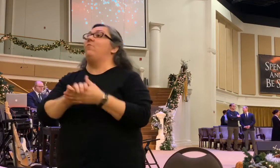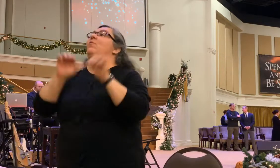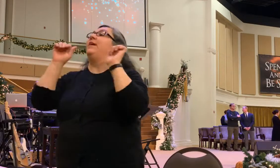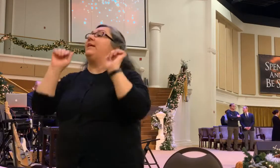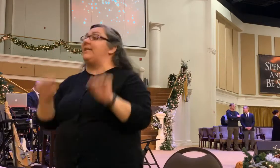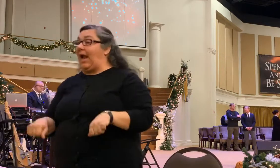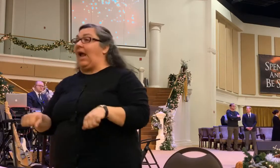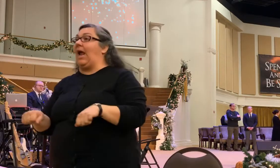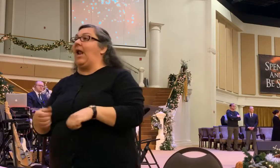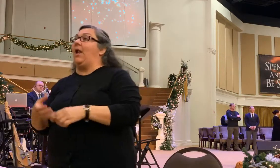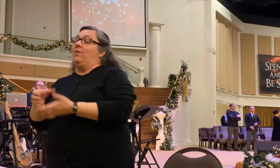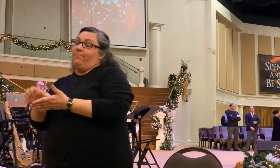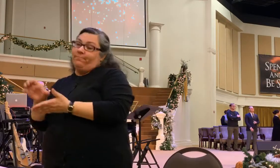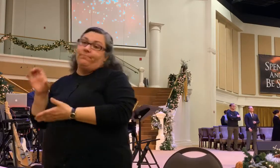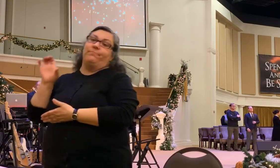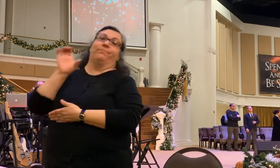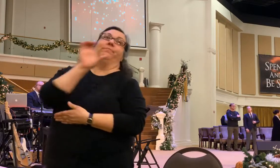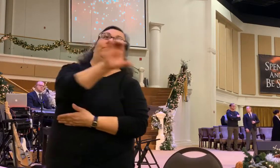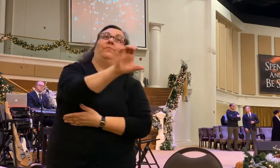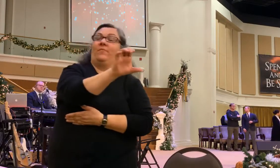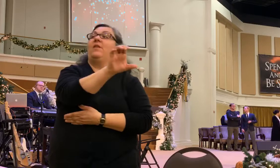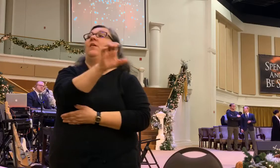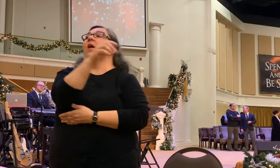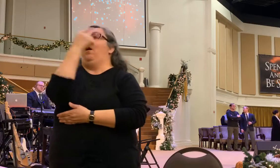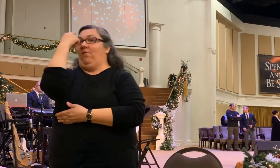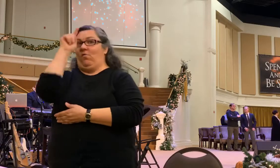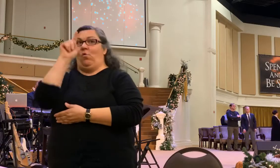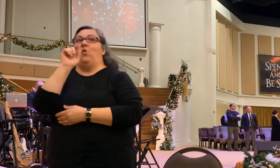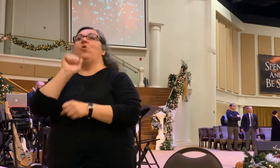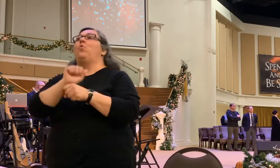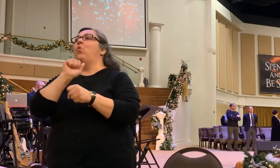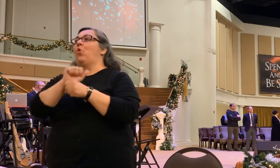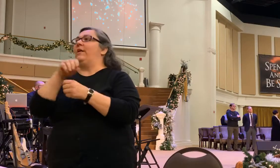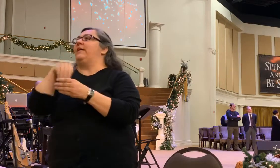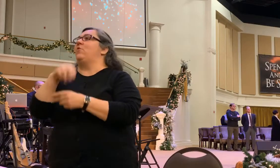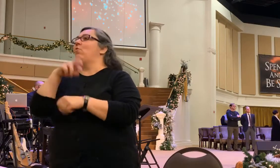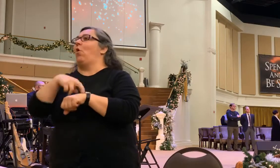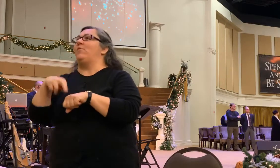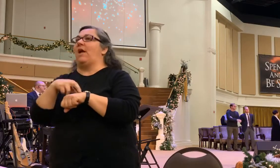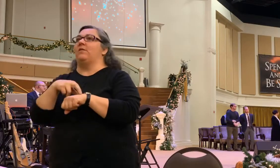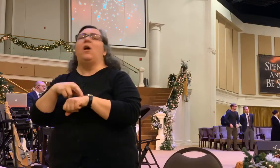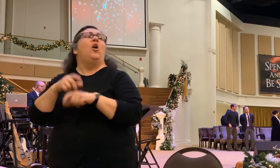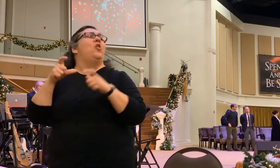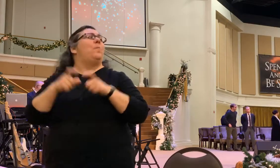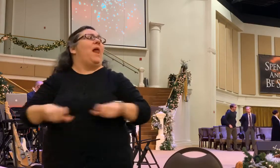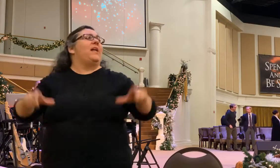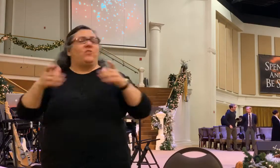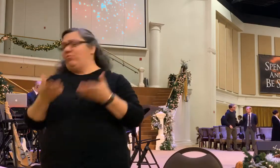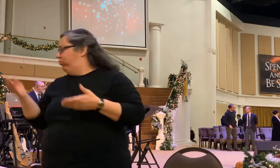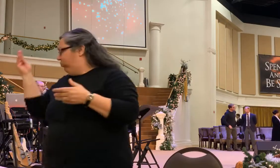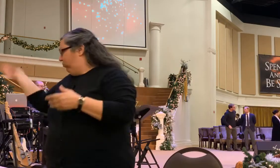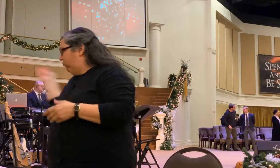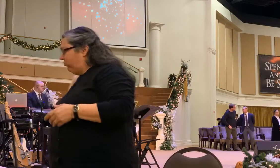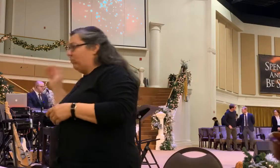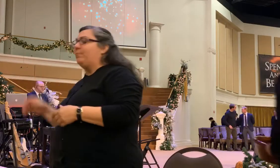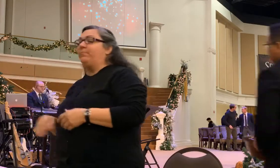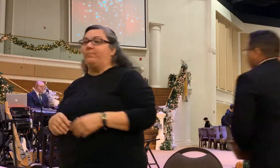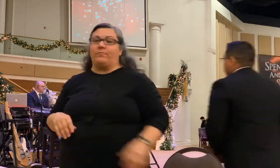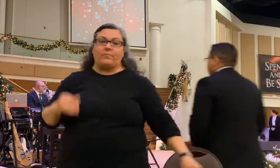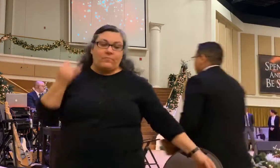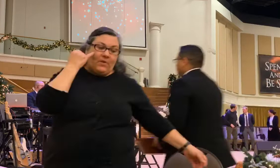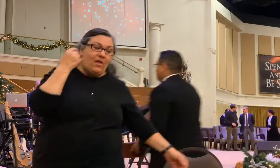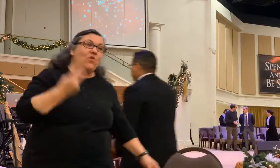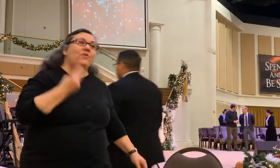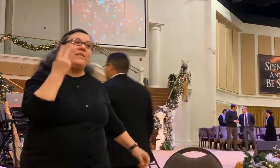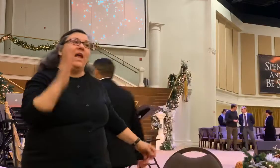a significant contribution to the work in Roatan. Brethren, just put the offering plates out there. And if